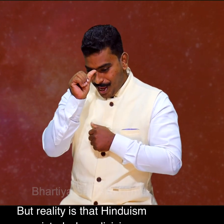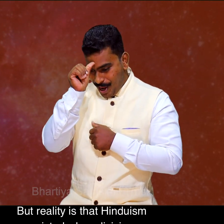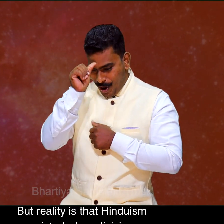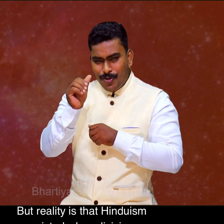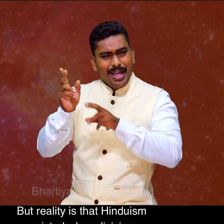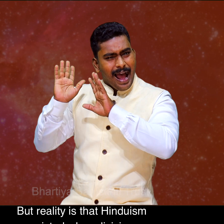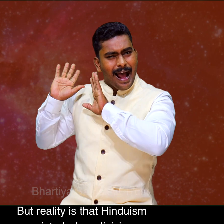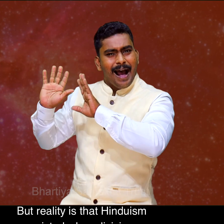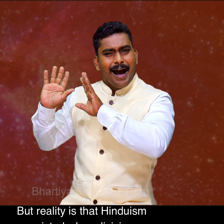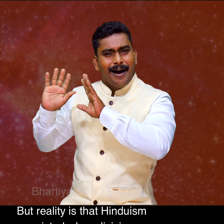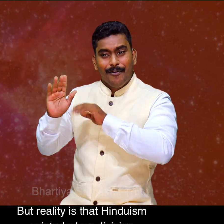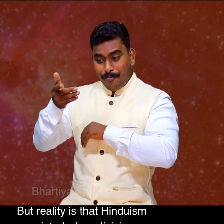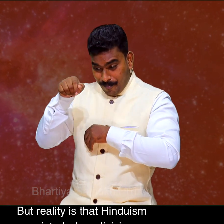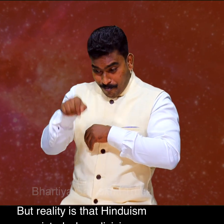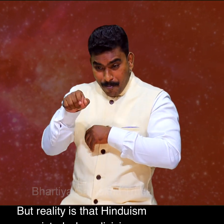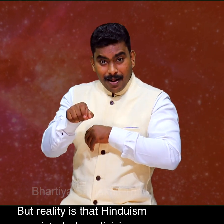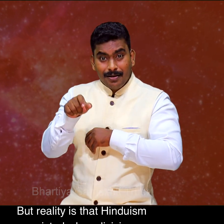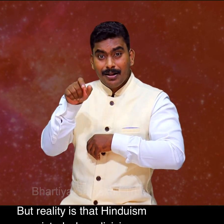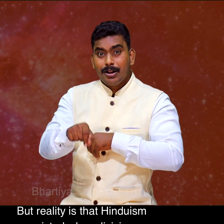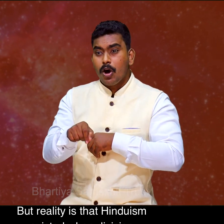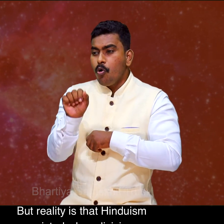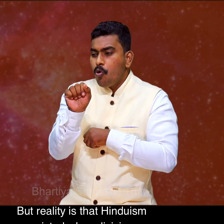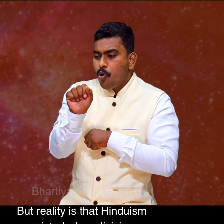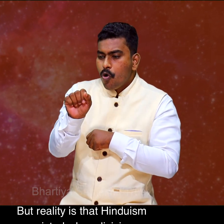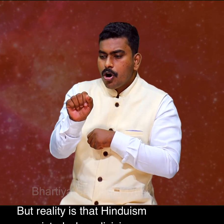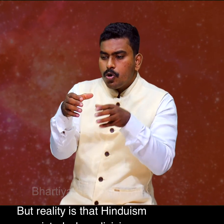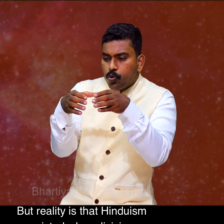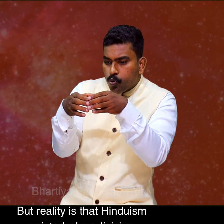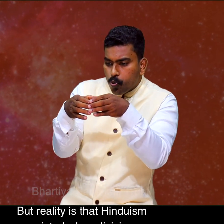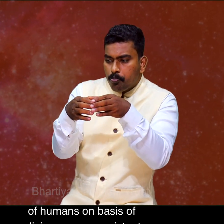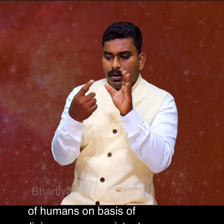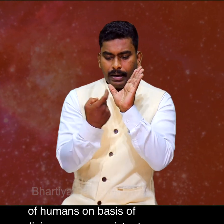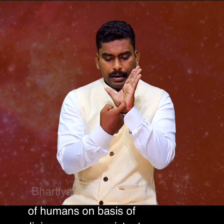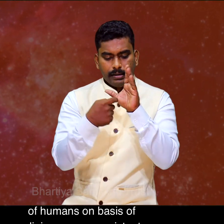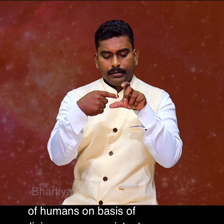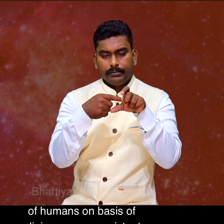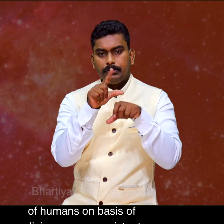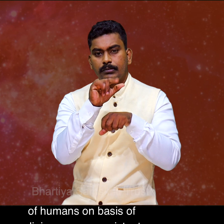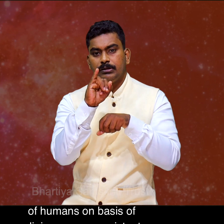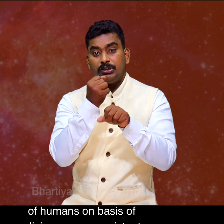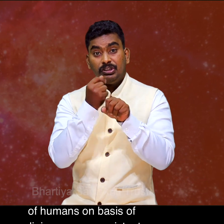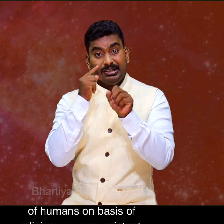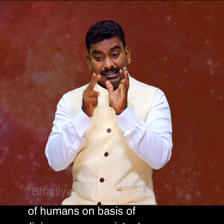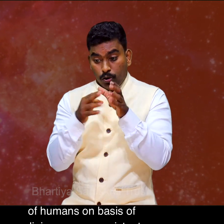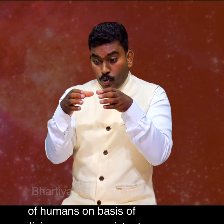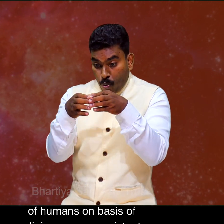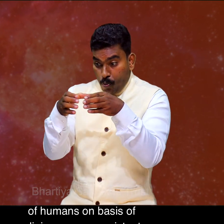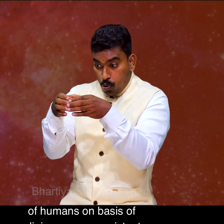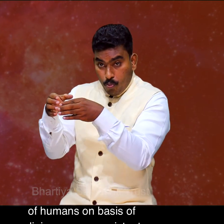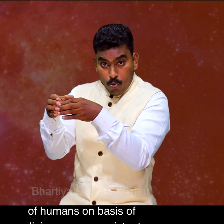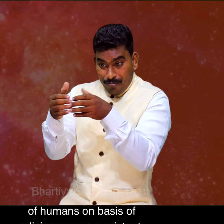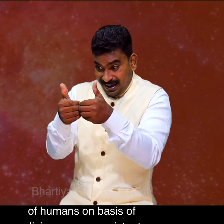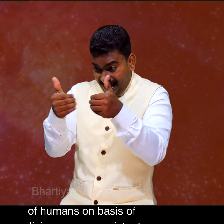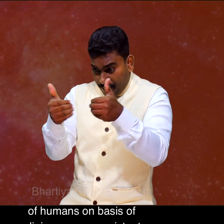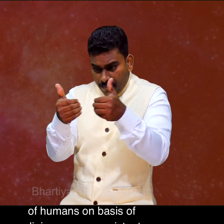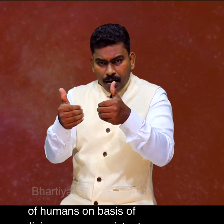but reality is that Hinduism existed when divisions of humans on basis of